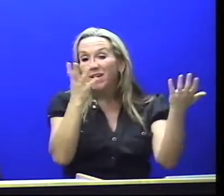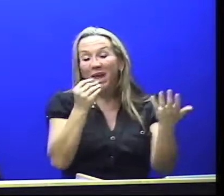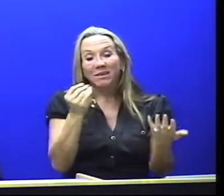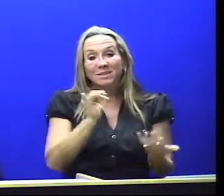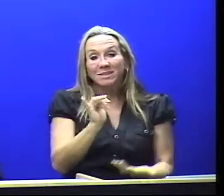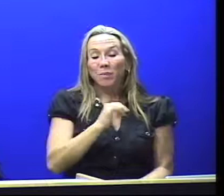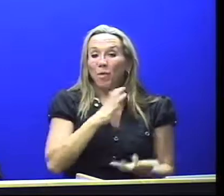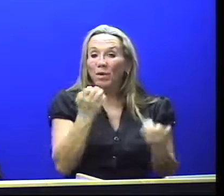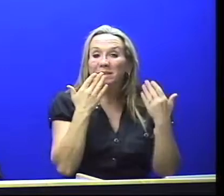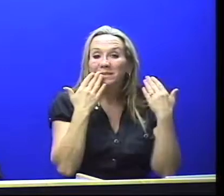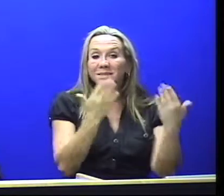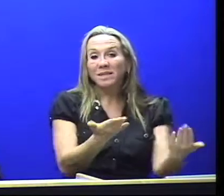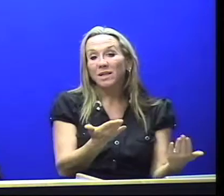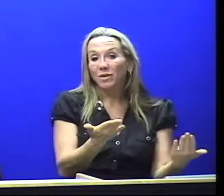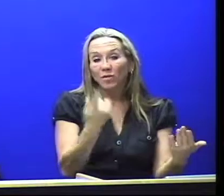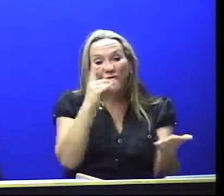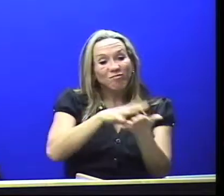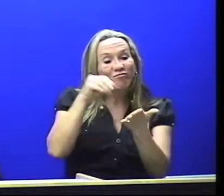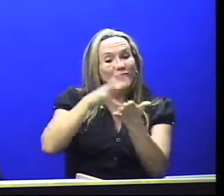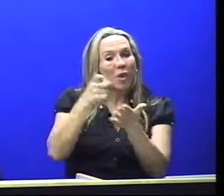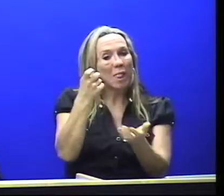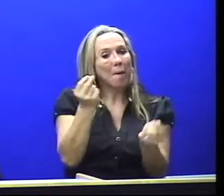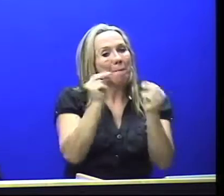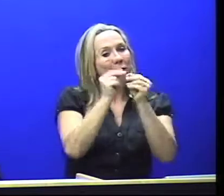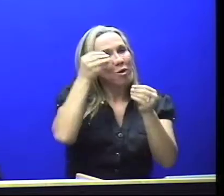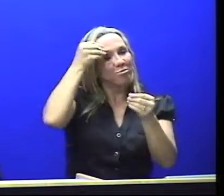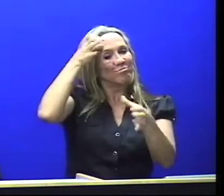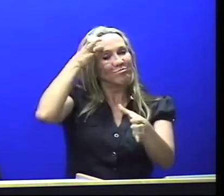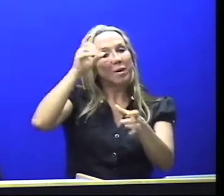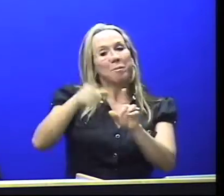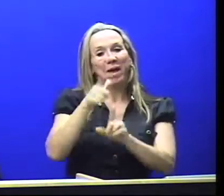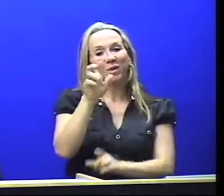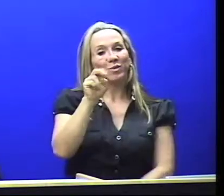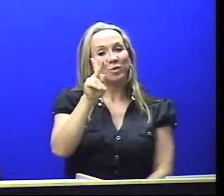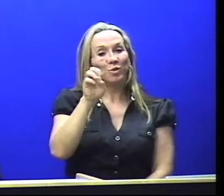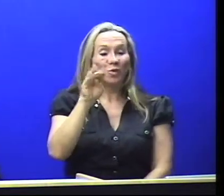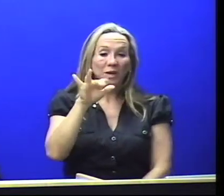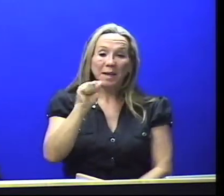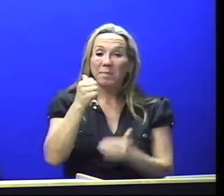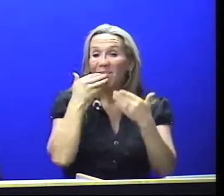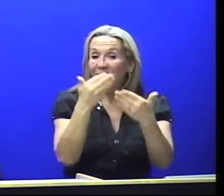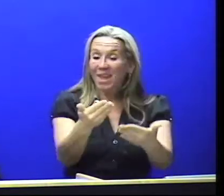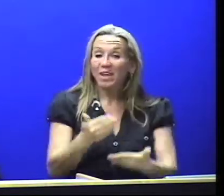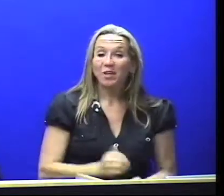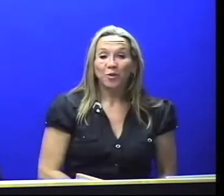learning a little bit more, hopefully, about leukemia. Thank you.